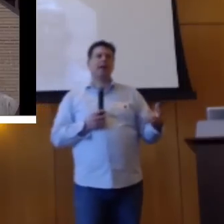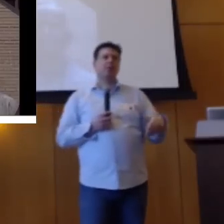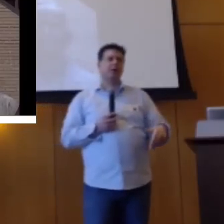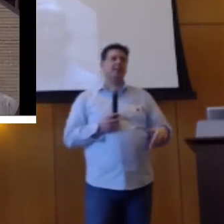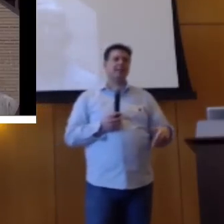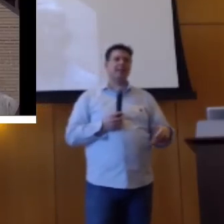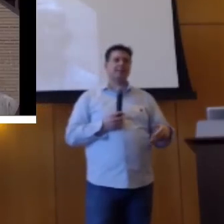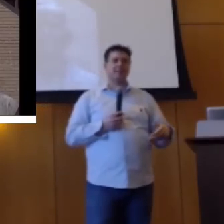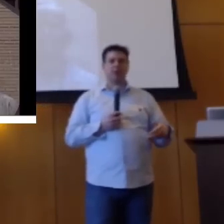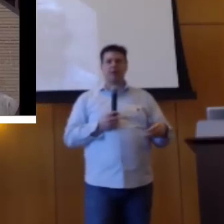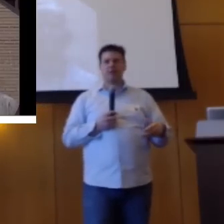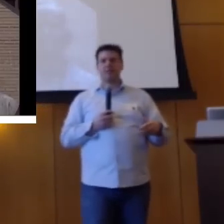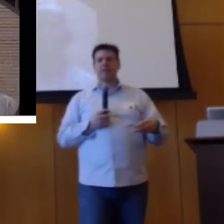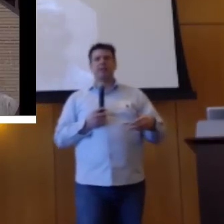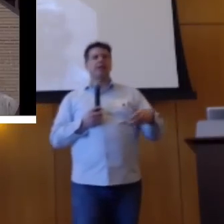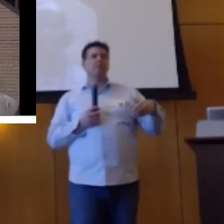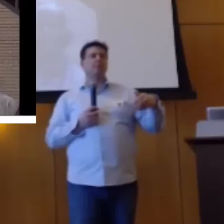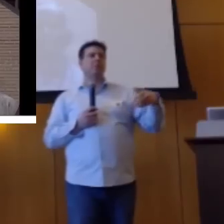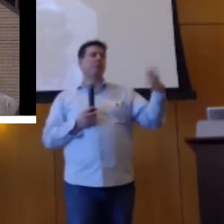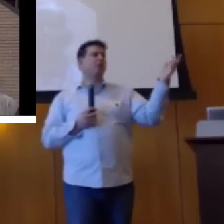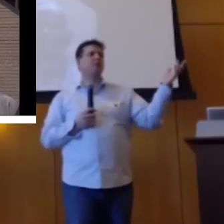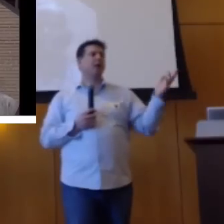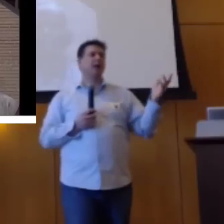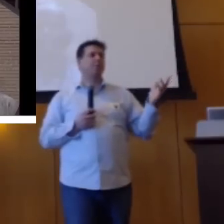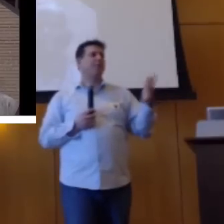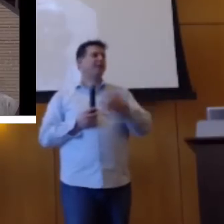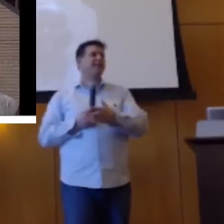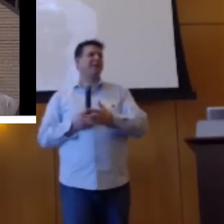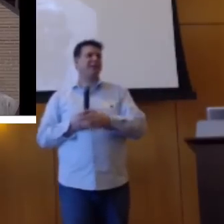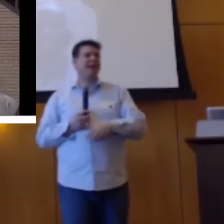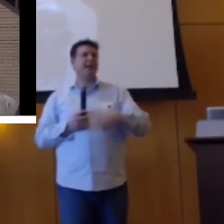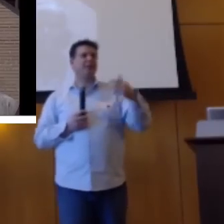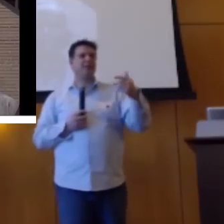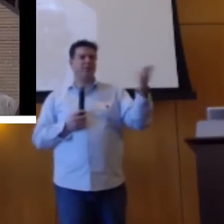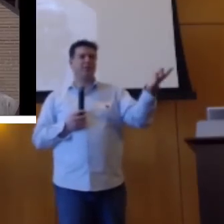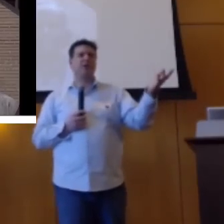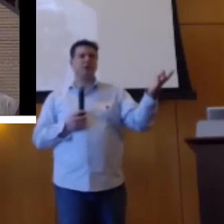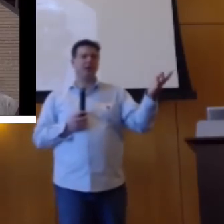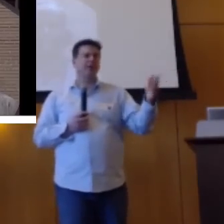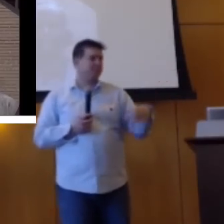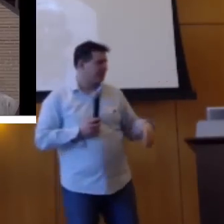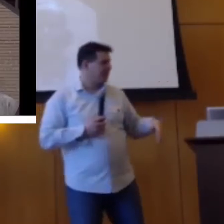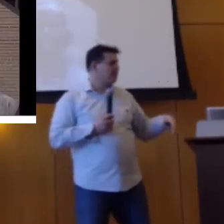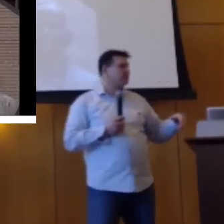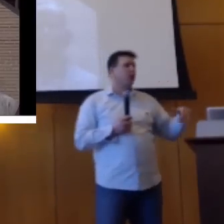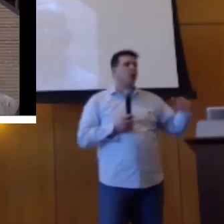looks now in the United States, is because the British team want to help Gallaudet and the French children. So,